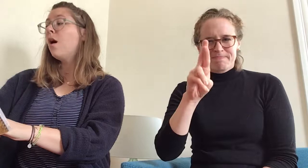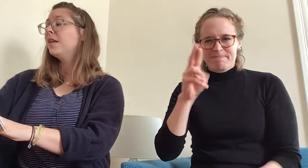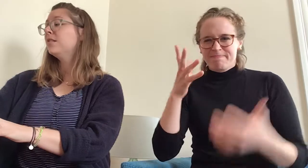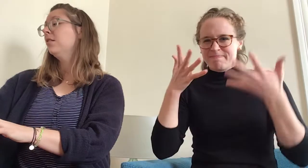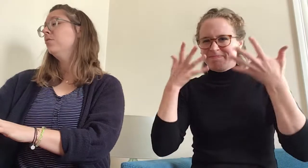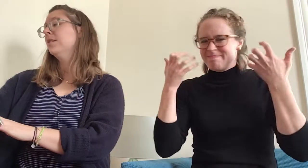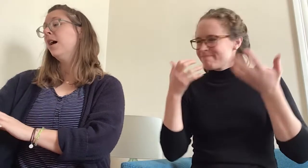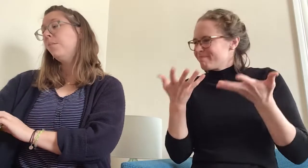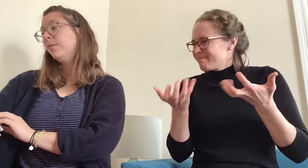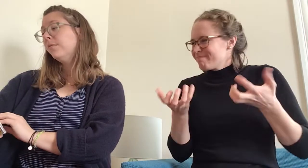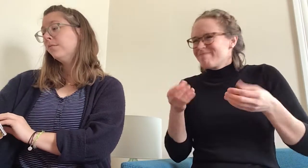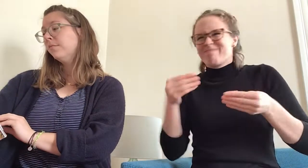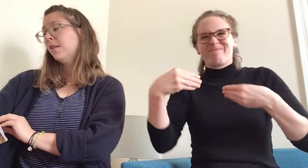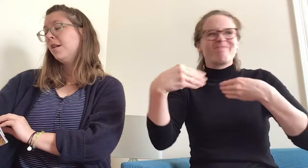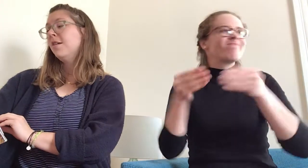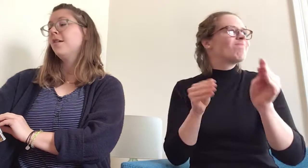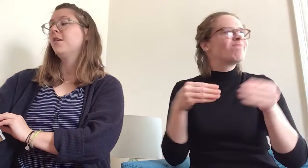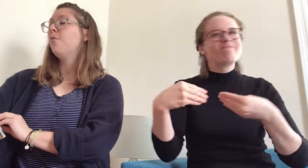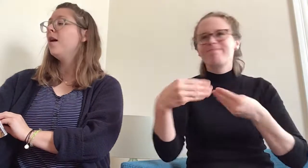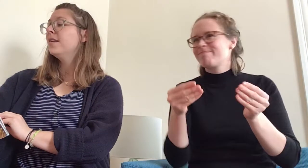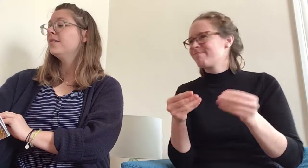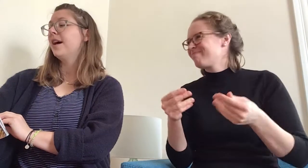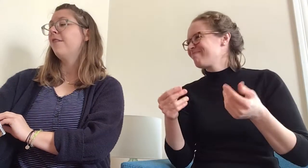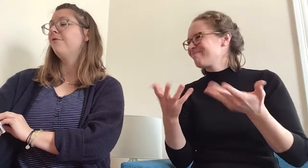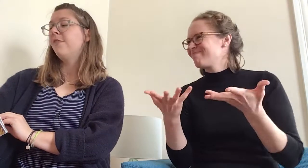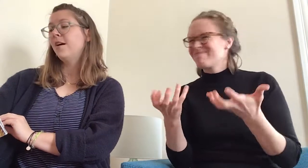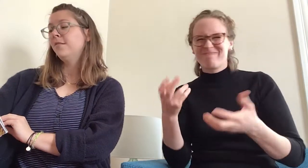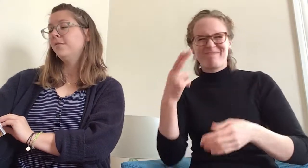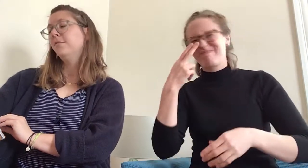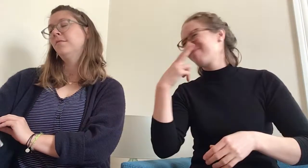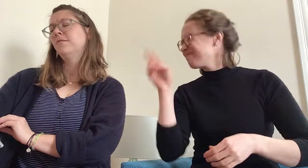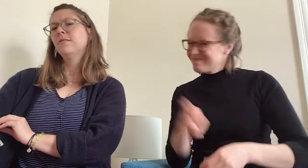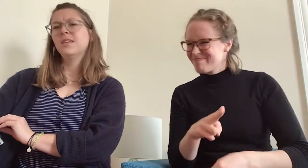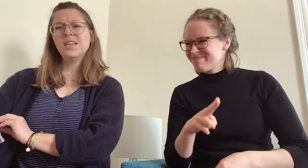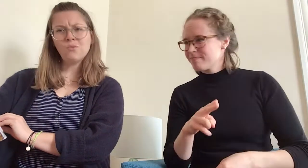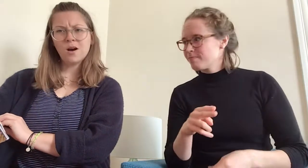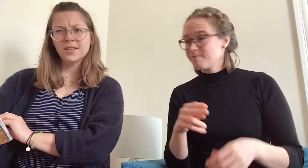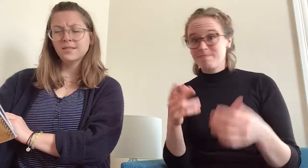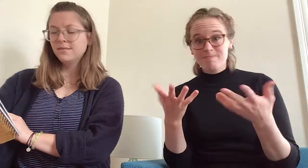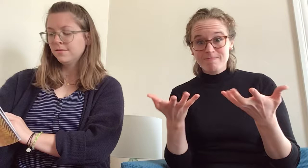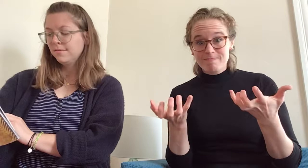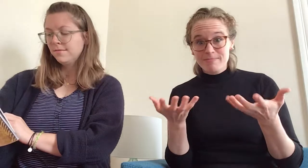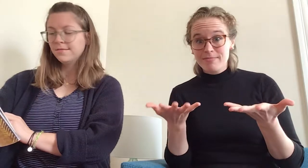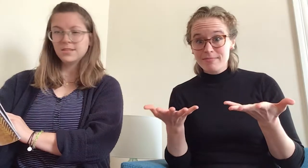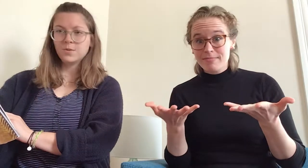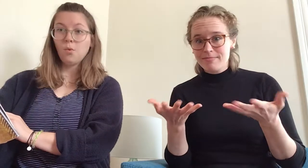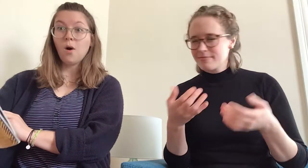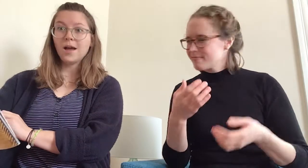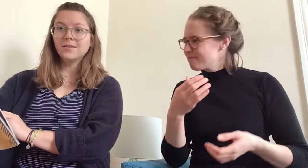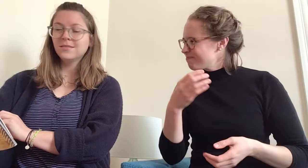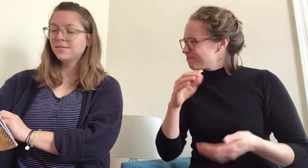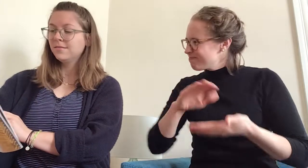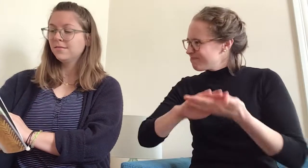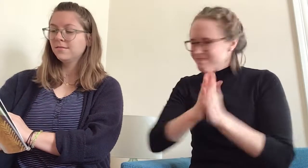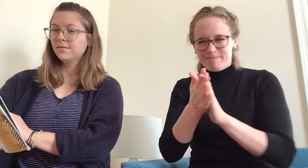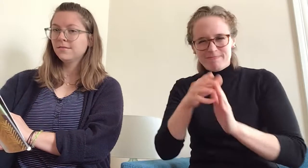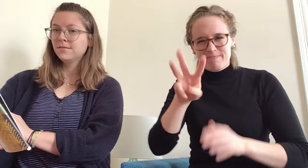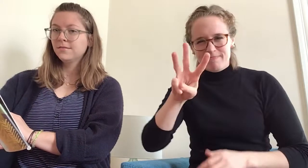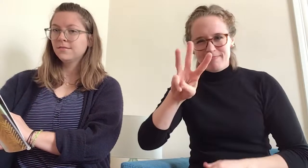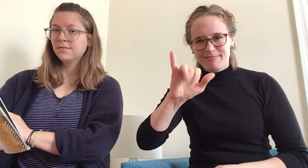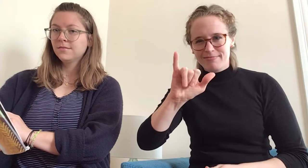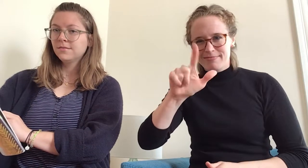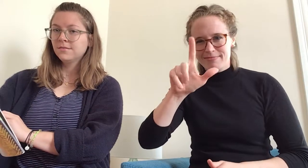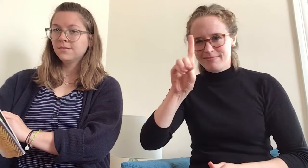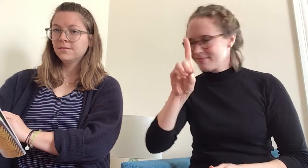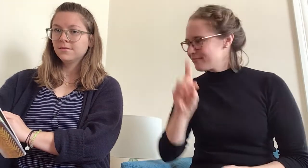He wanted to loosen up. He wanted to have fun. He wanted to be wild.